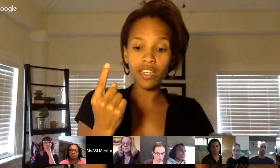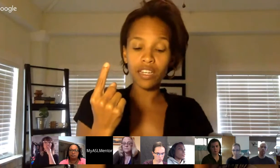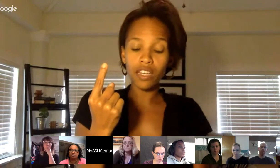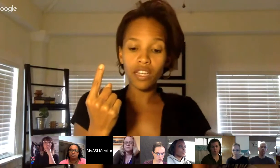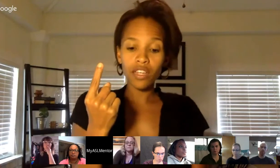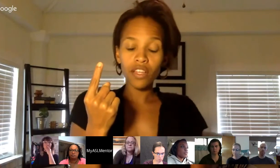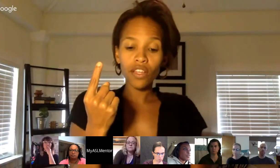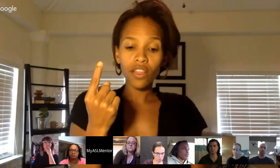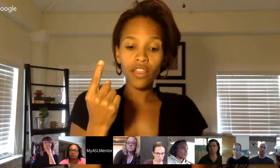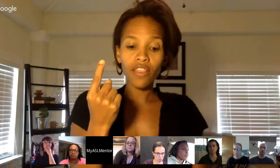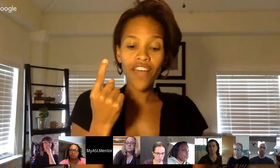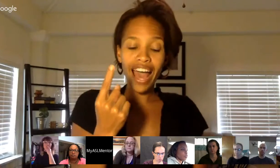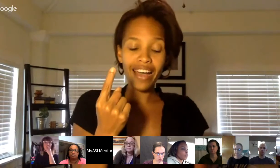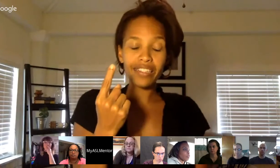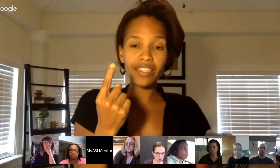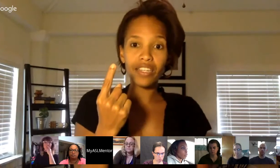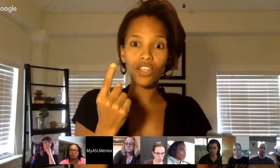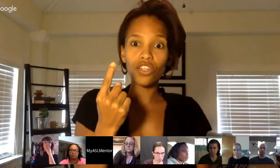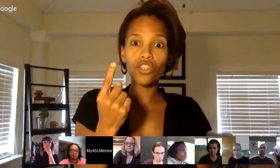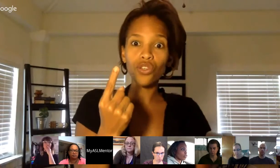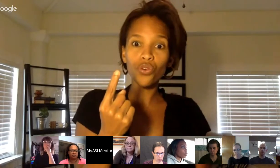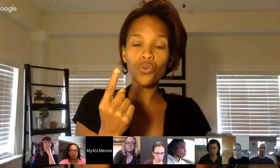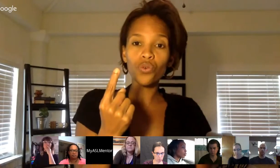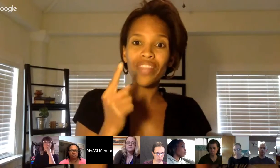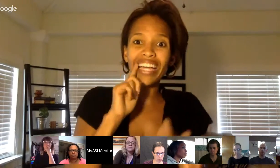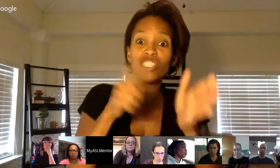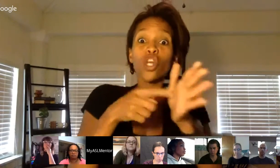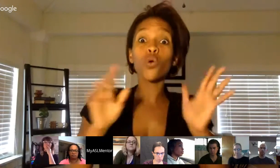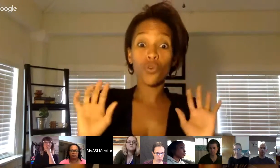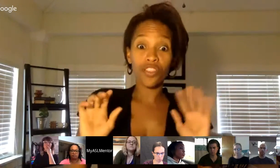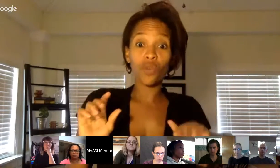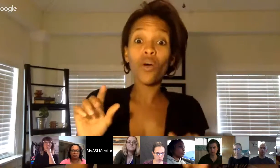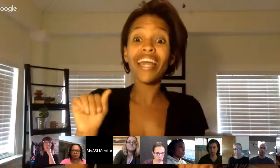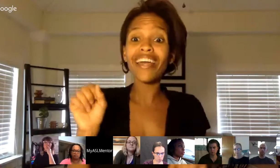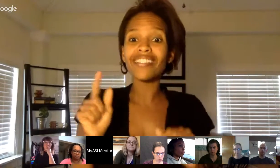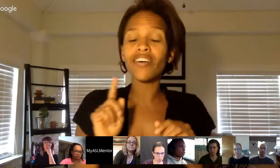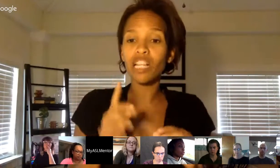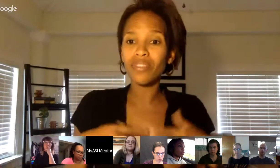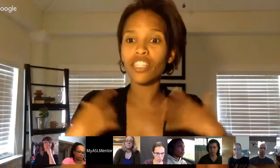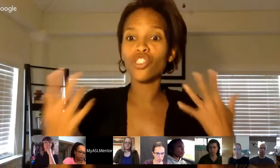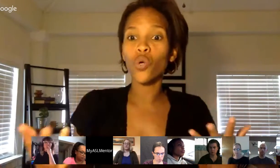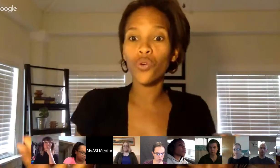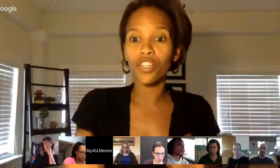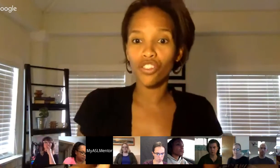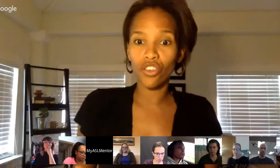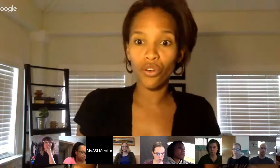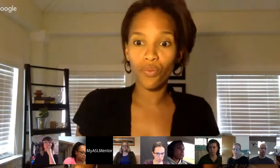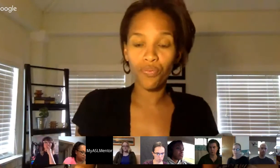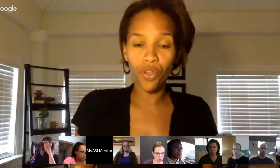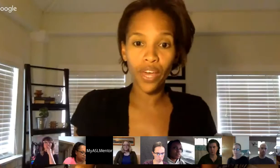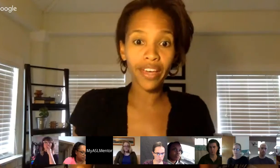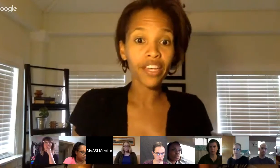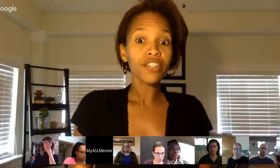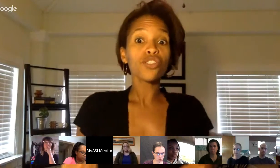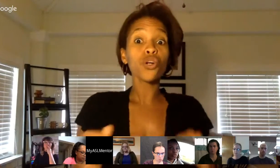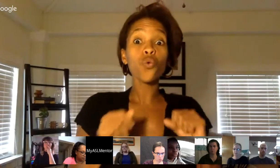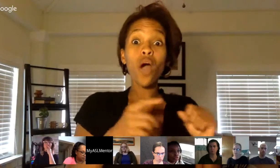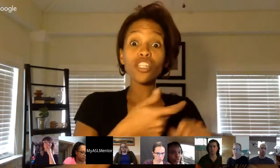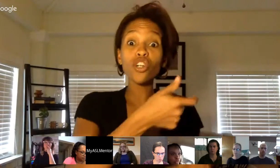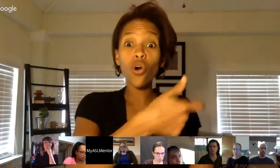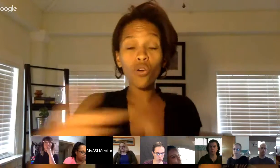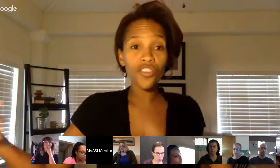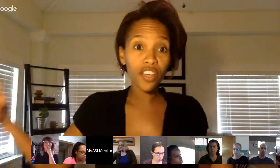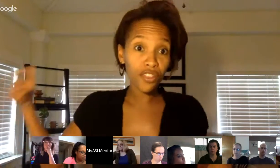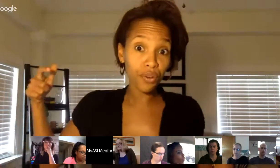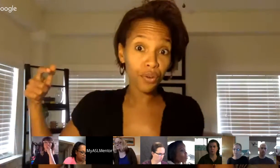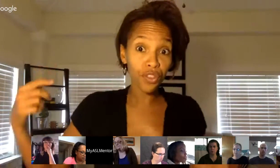thing that is noteworthy, one ASL element that's noteworthy to you, okay? So watch